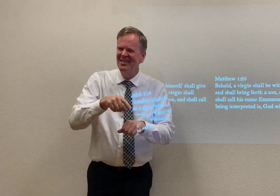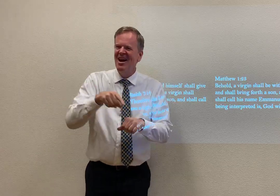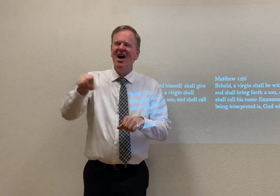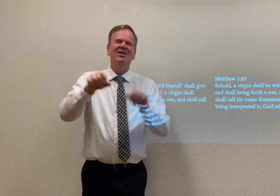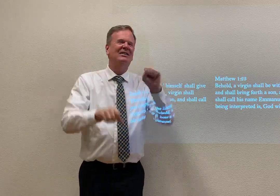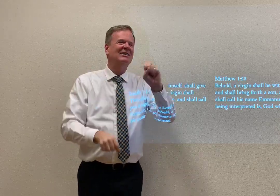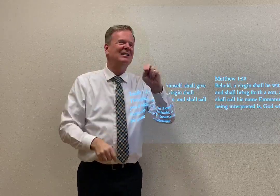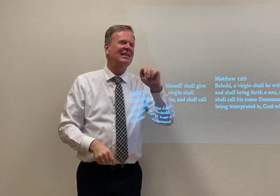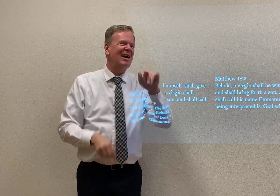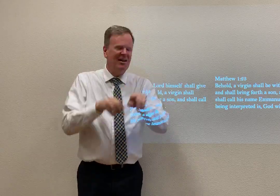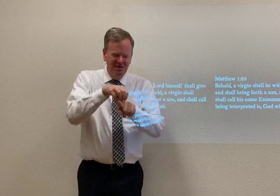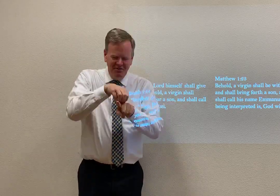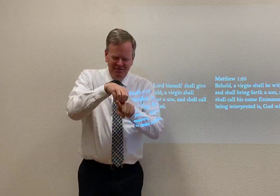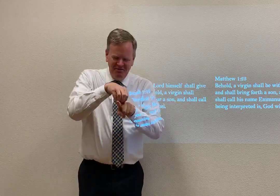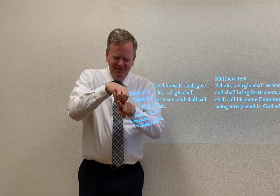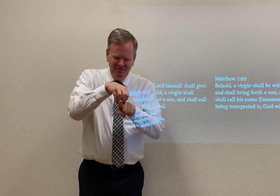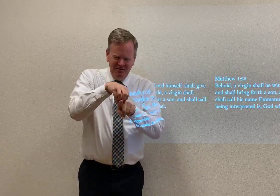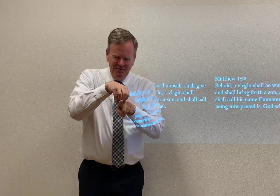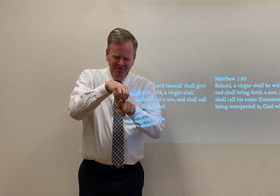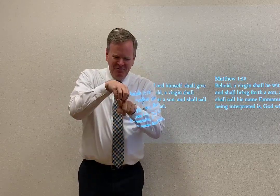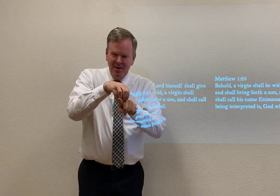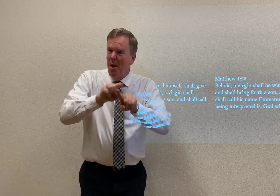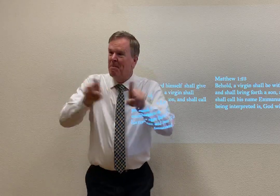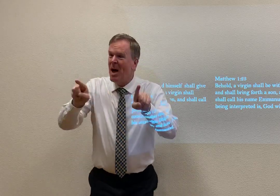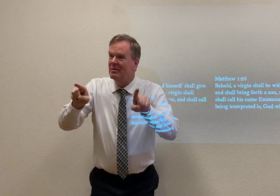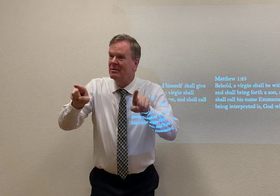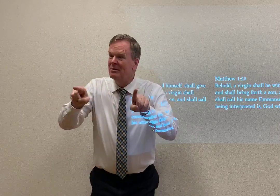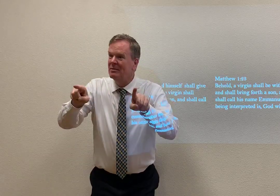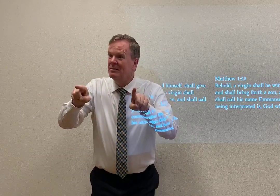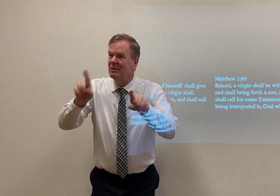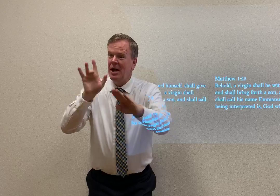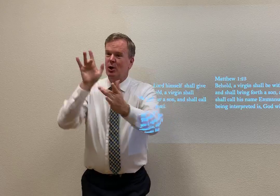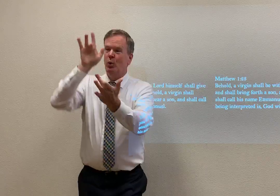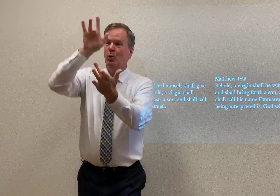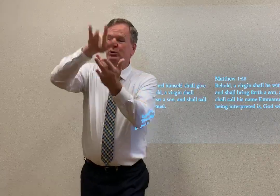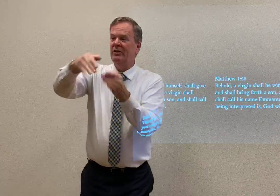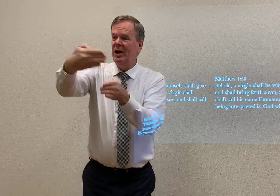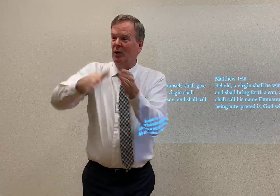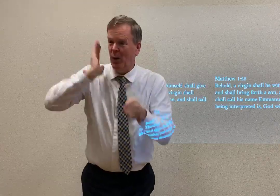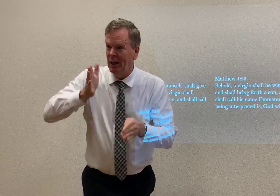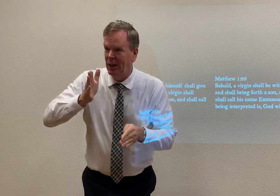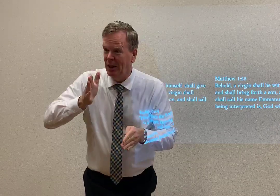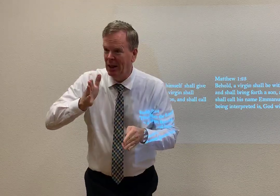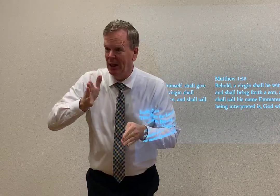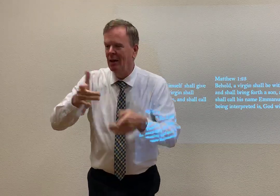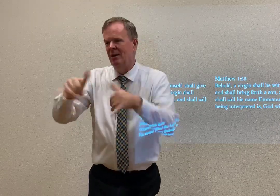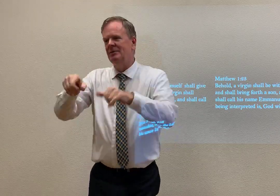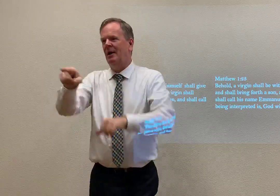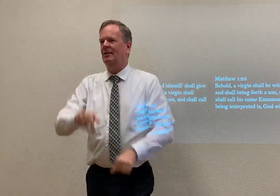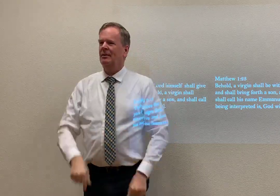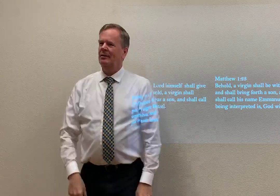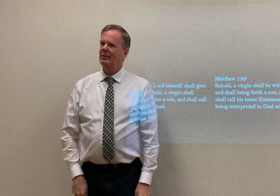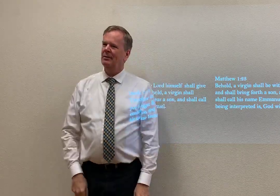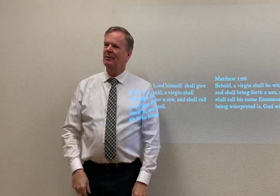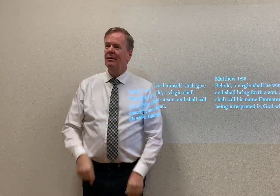Yes. We always said the same. They're a snail, even worse. But when you get to the end, yeah, then there you